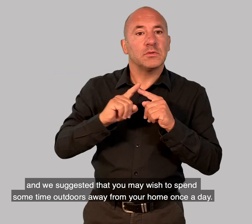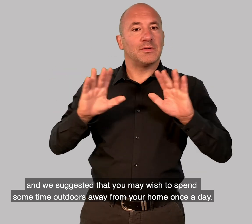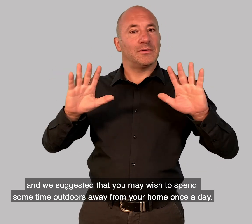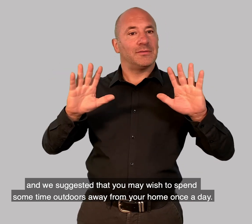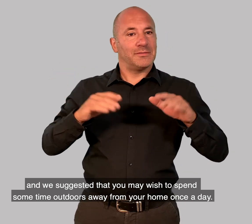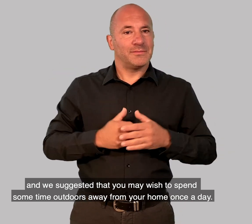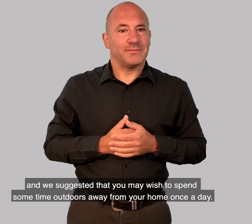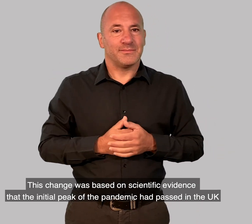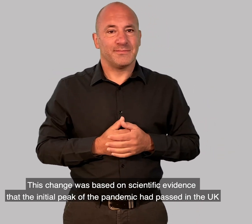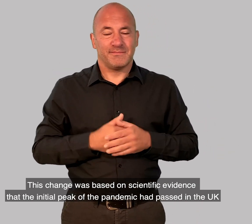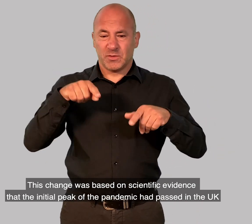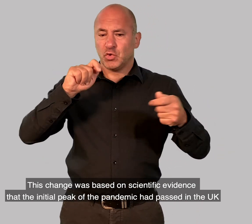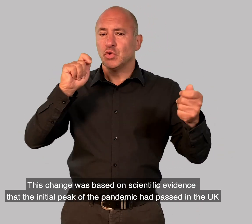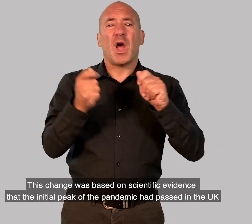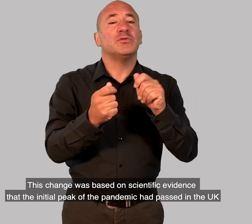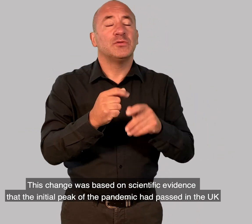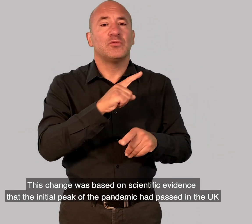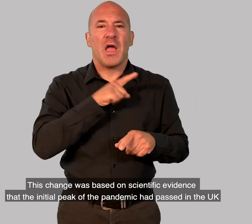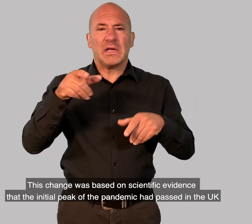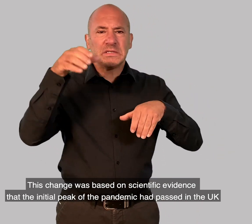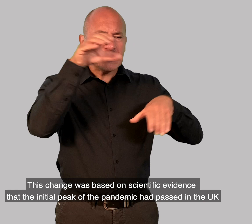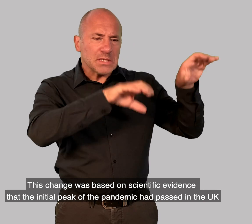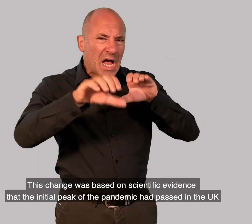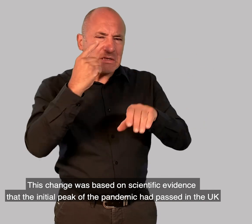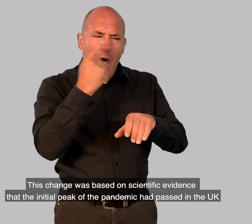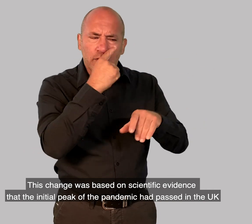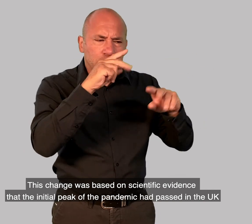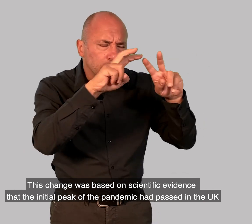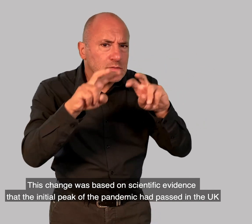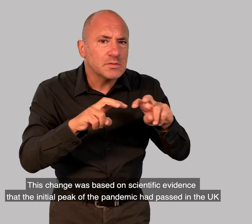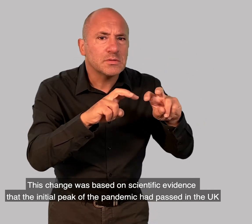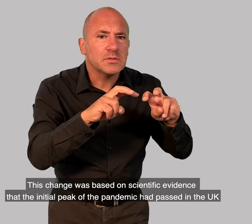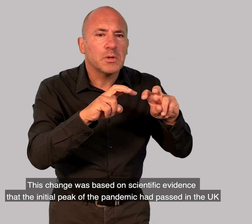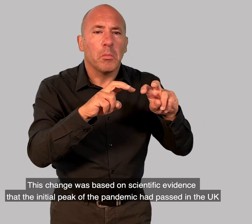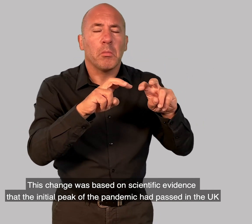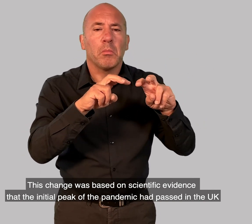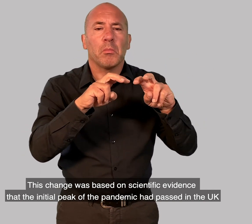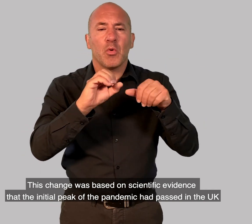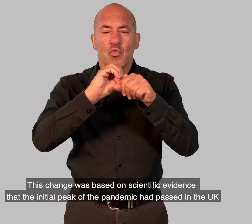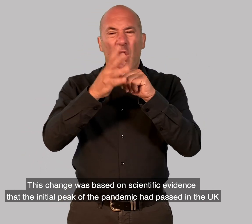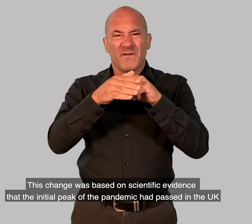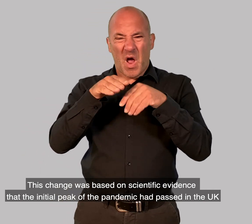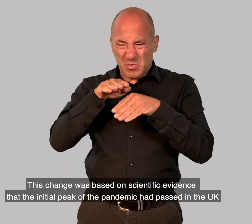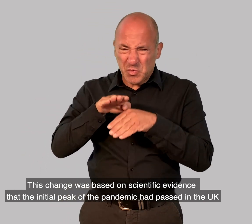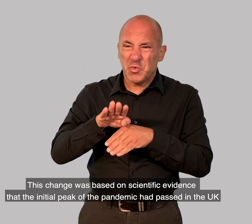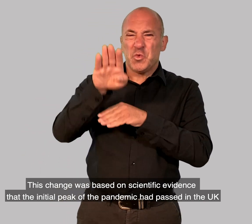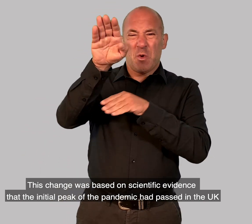This change was based on scientific evidence that the initial peak of the pandemic had passed in the